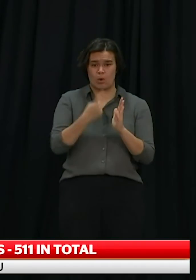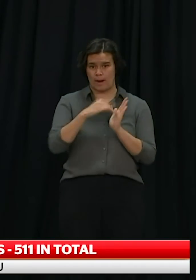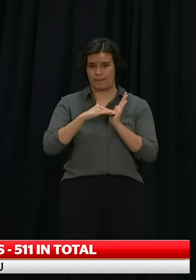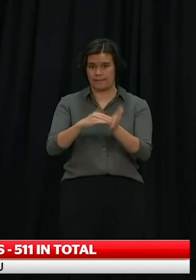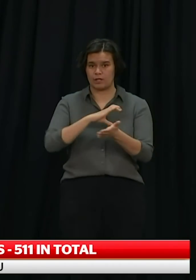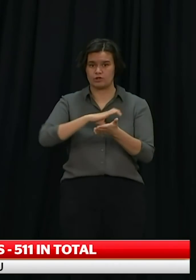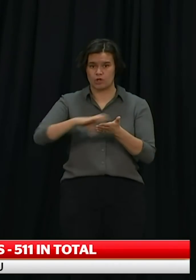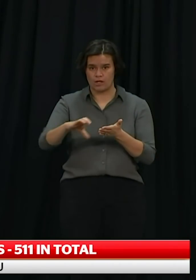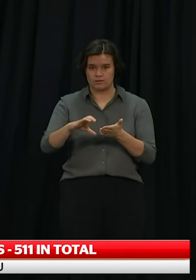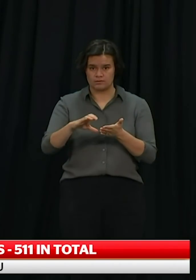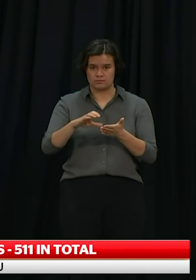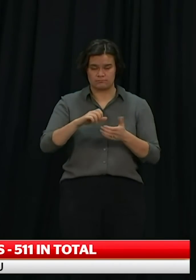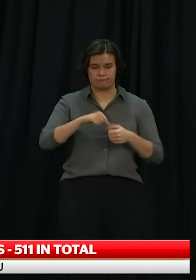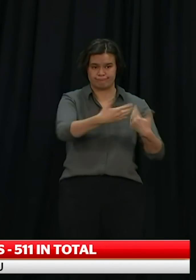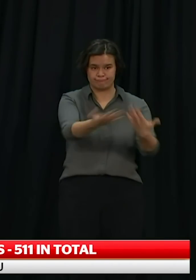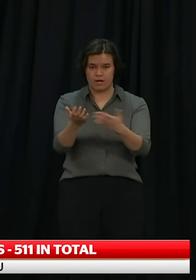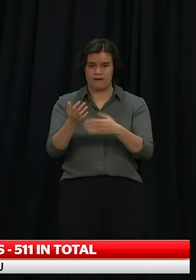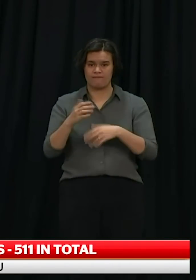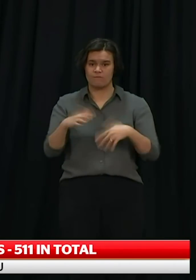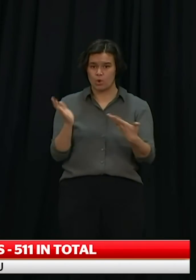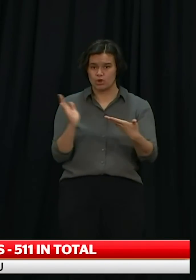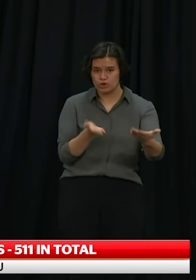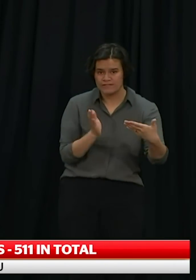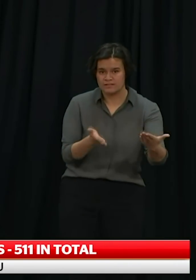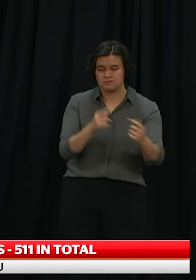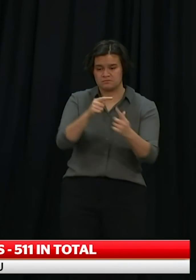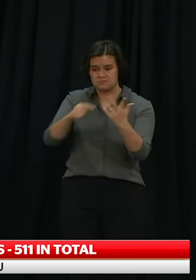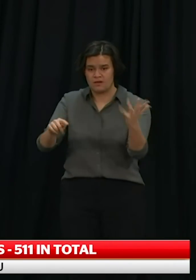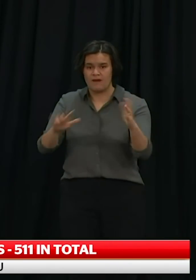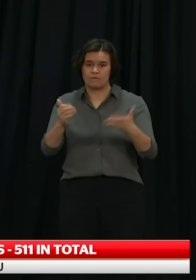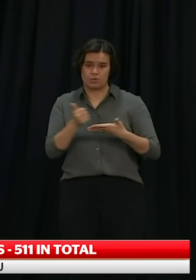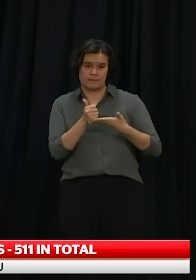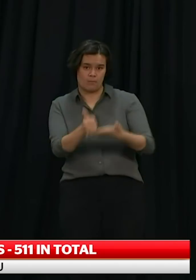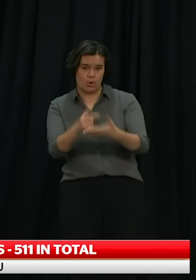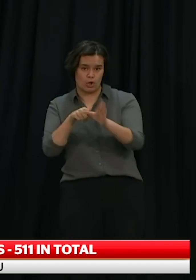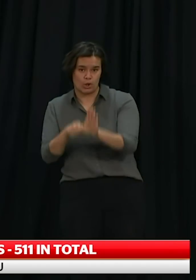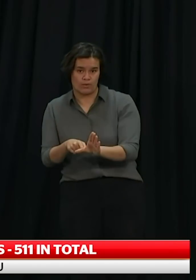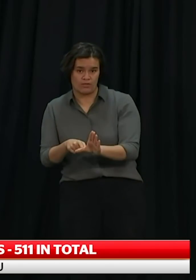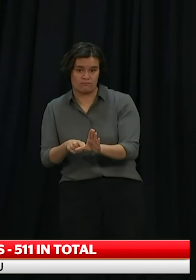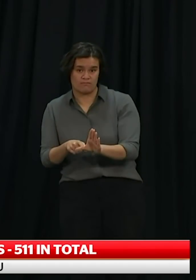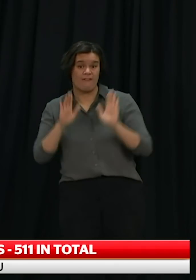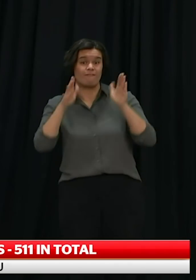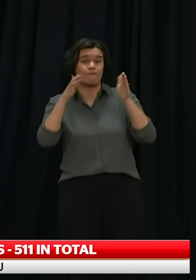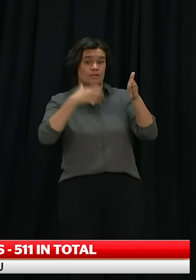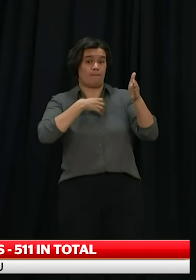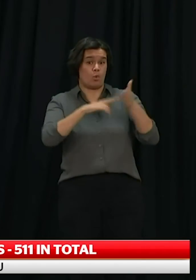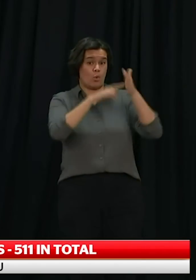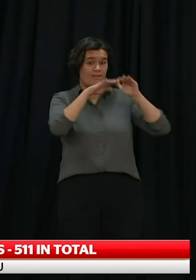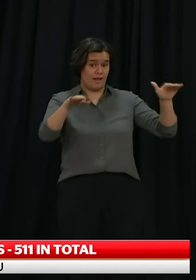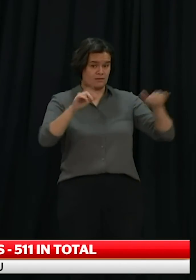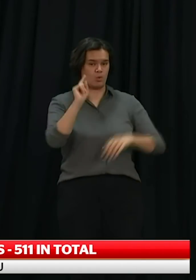million into existing contracts and services to support our rangatahi, with a particular focus on those in Auckland and